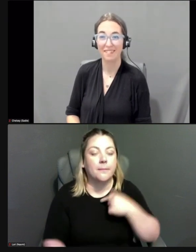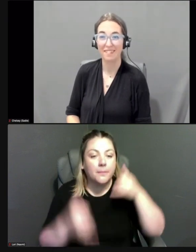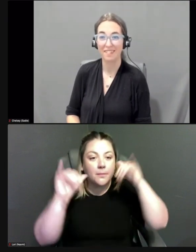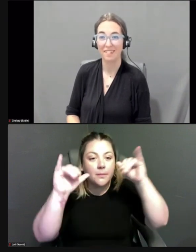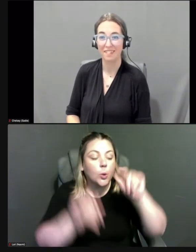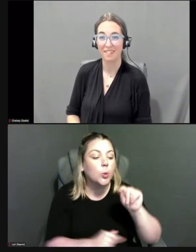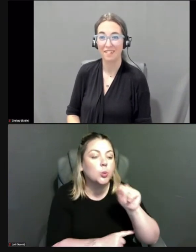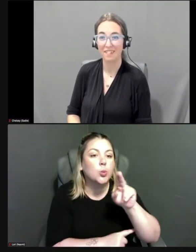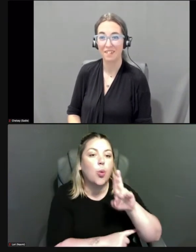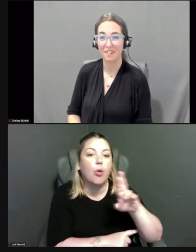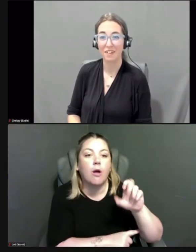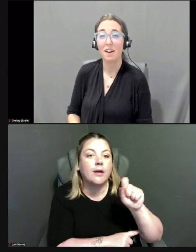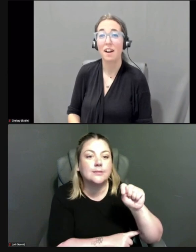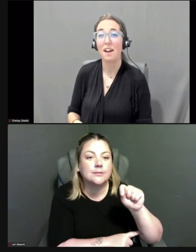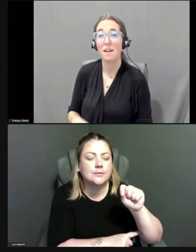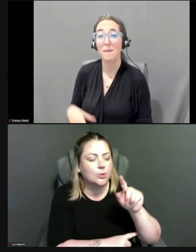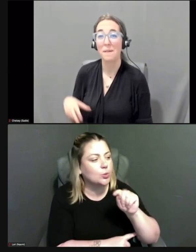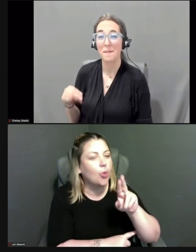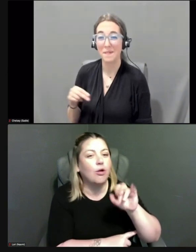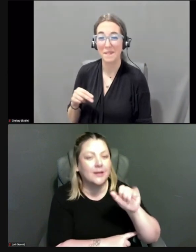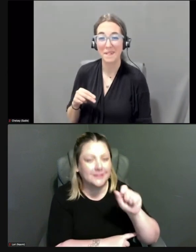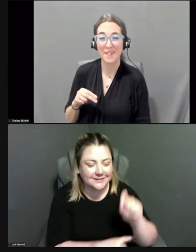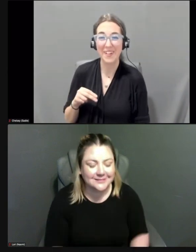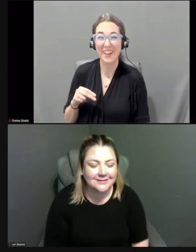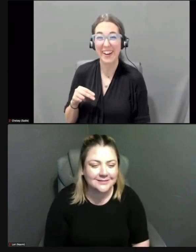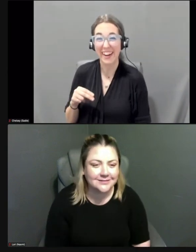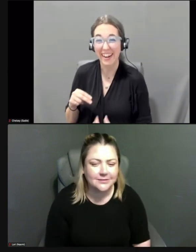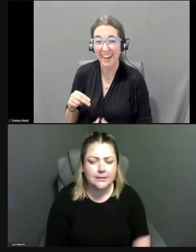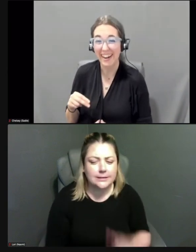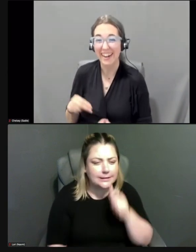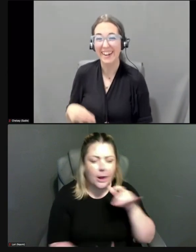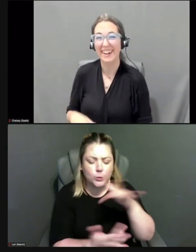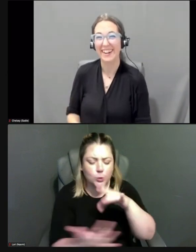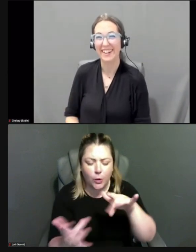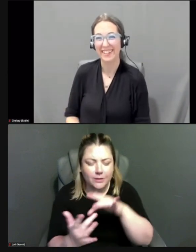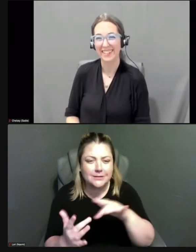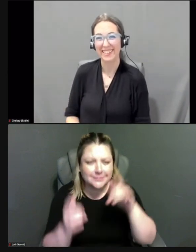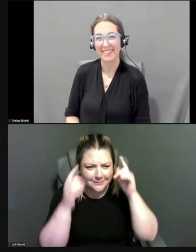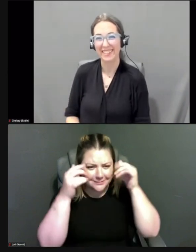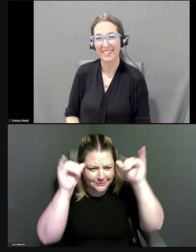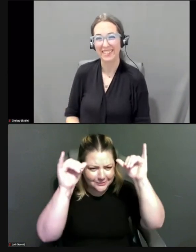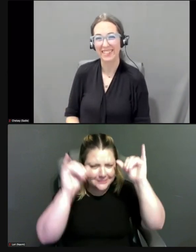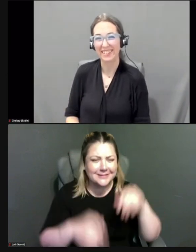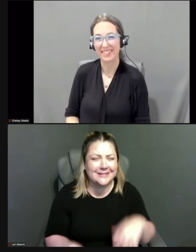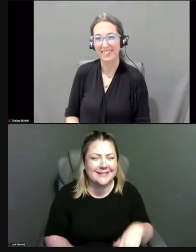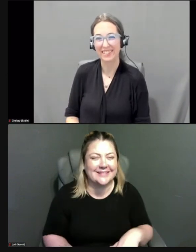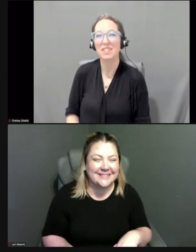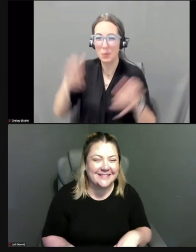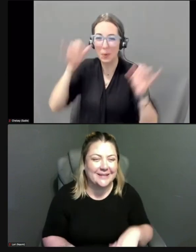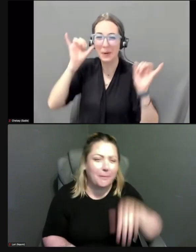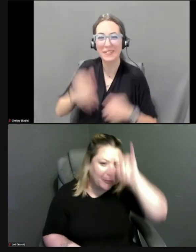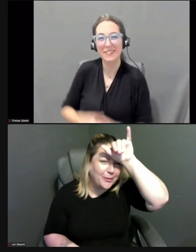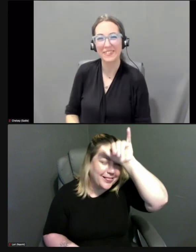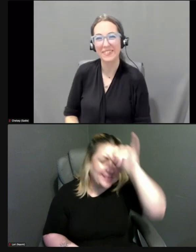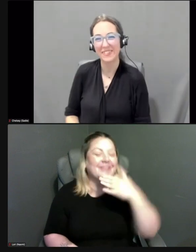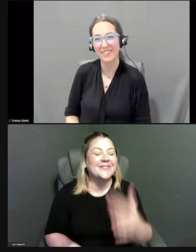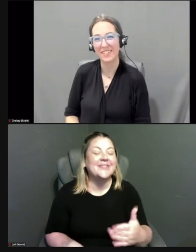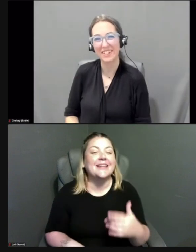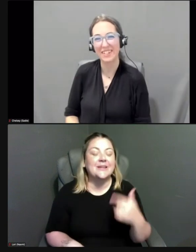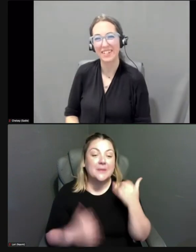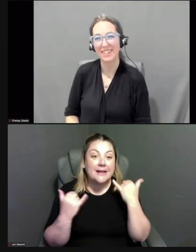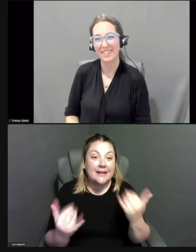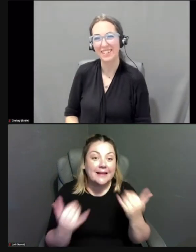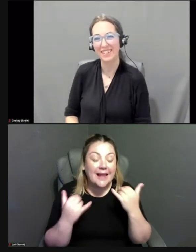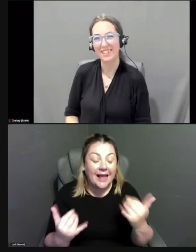And like, it's so funny. Again, totally basing all of this information on Instagram memes about